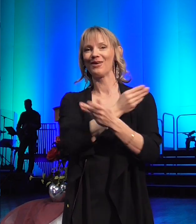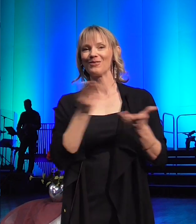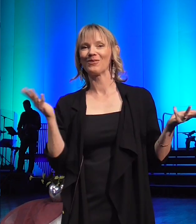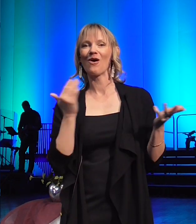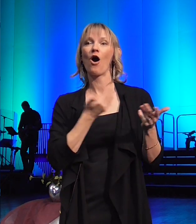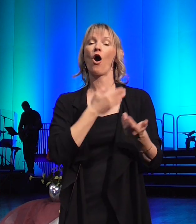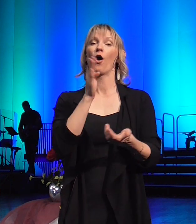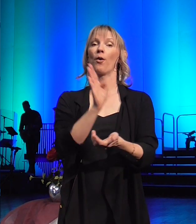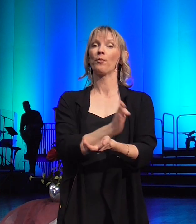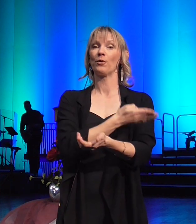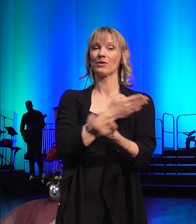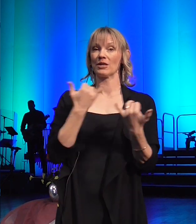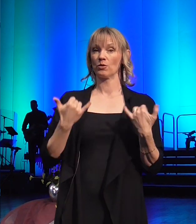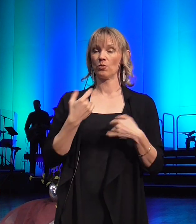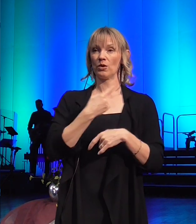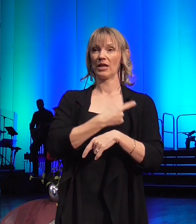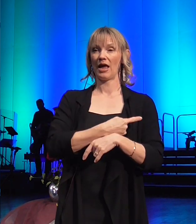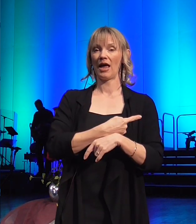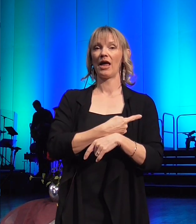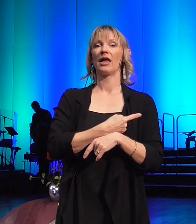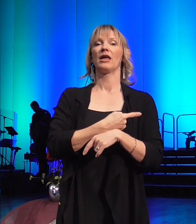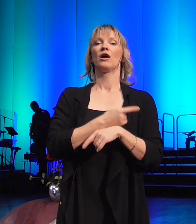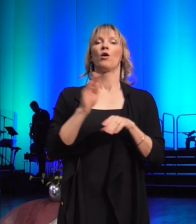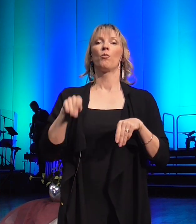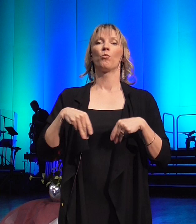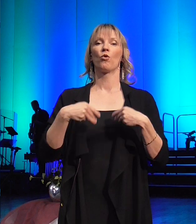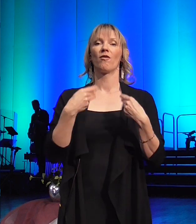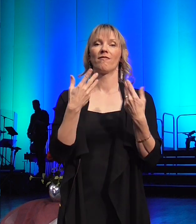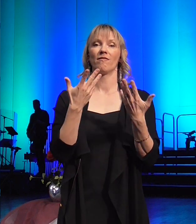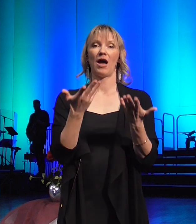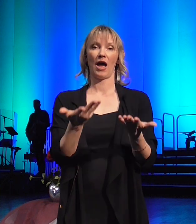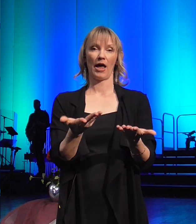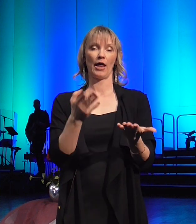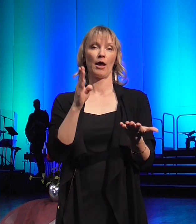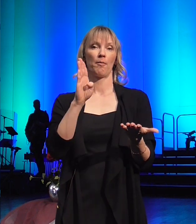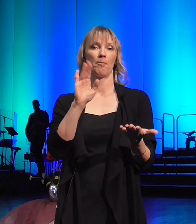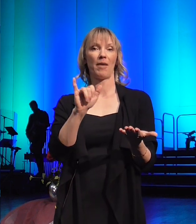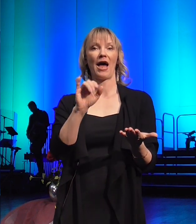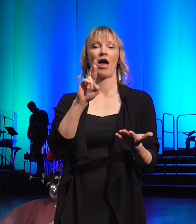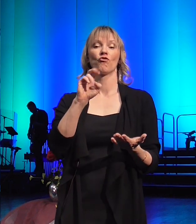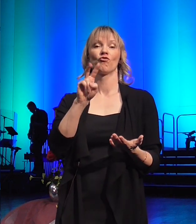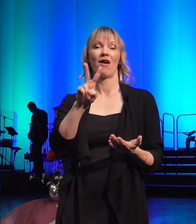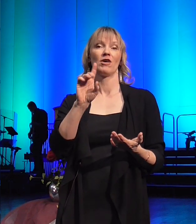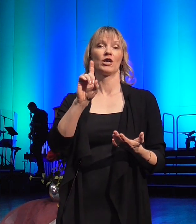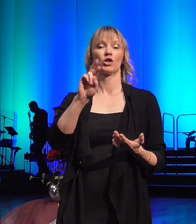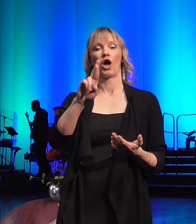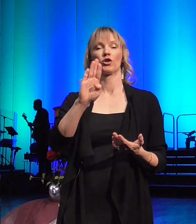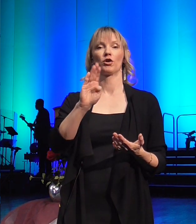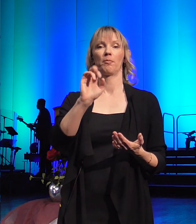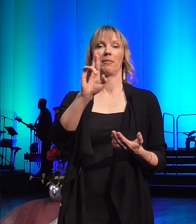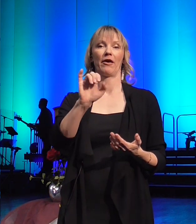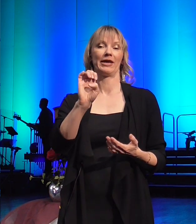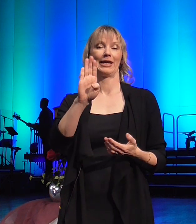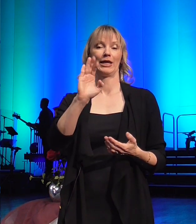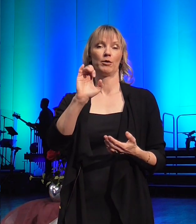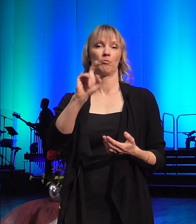our music today is being provided for by Reverend Dr. Barry Ebert. Please welcome